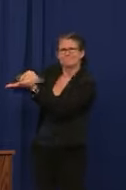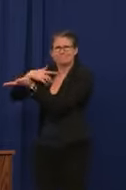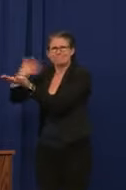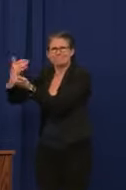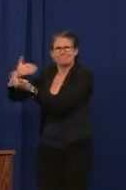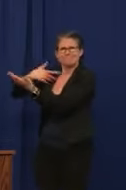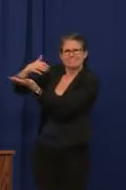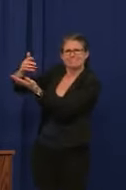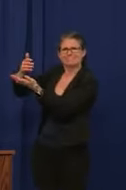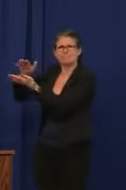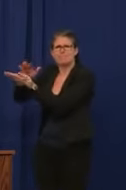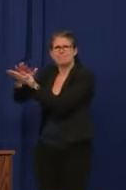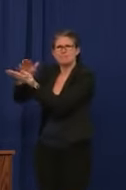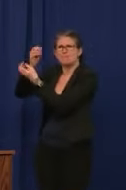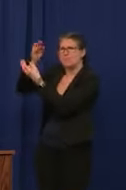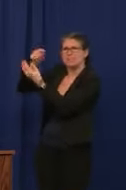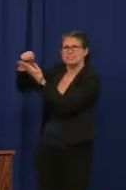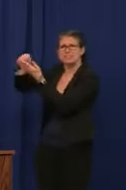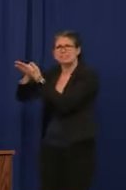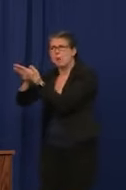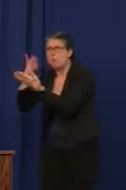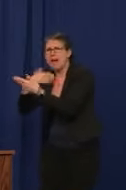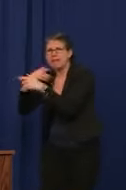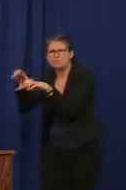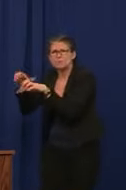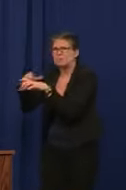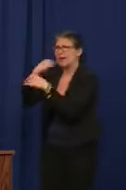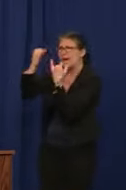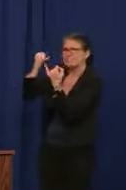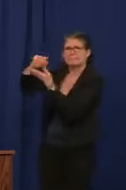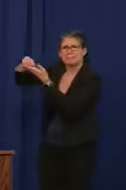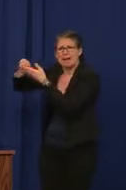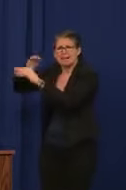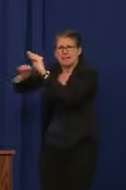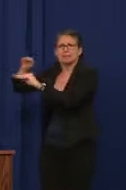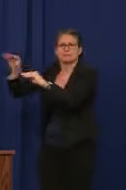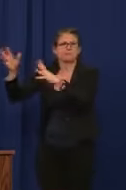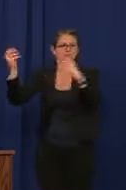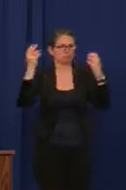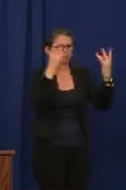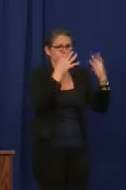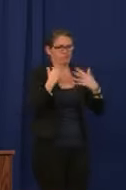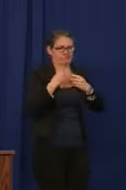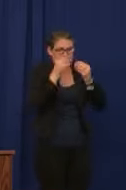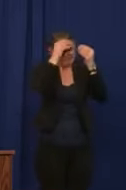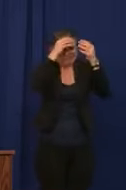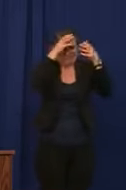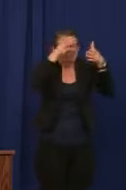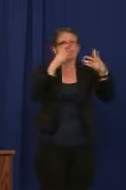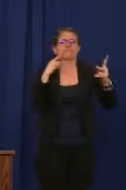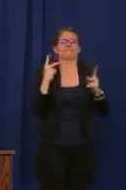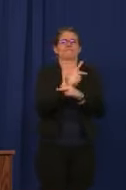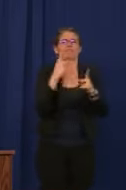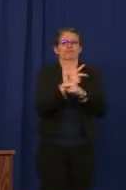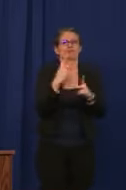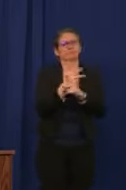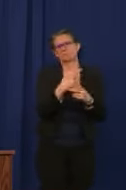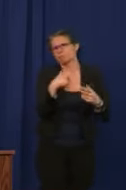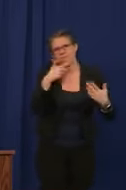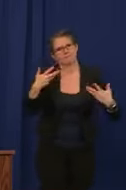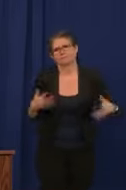sectors. It's a long-term thing. It's a work in progress. Not able to give you a succinct plan because,